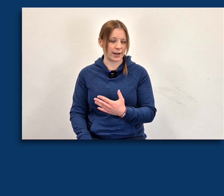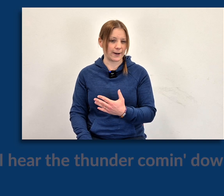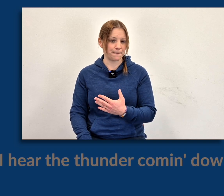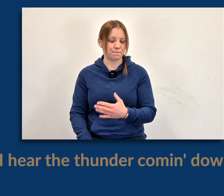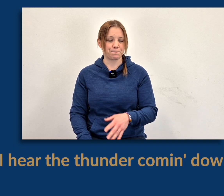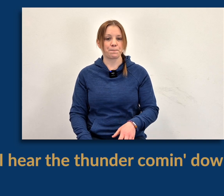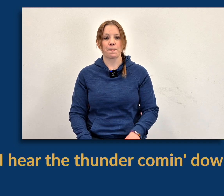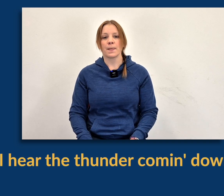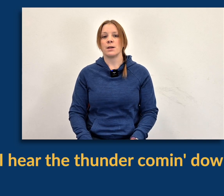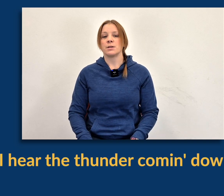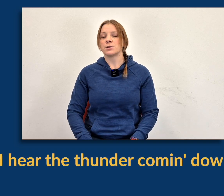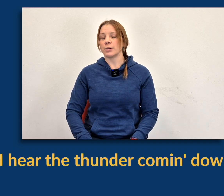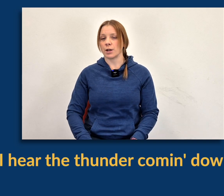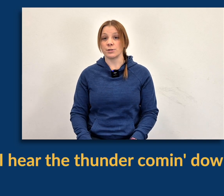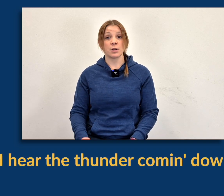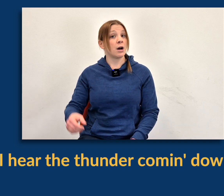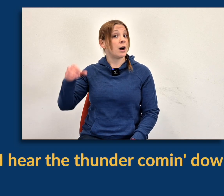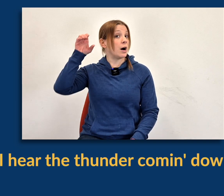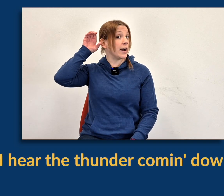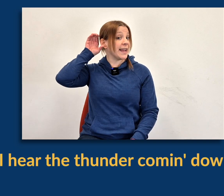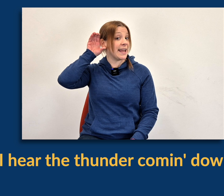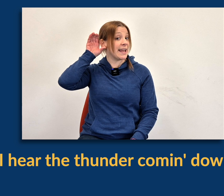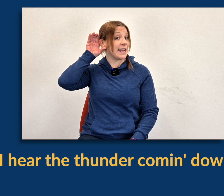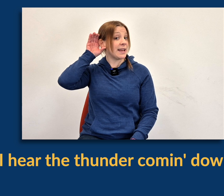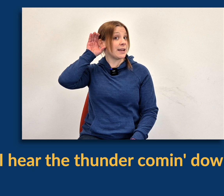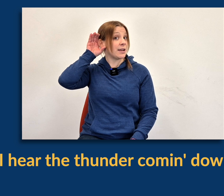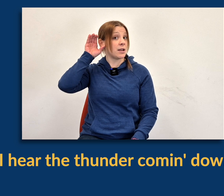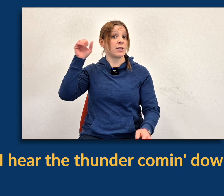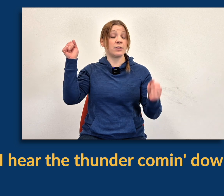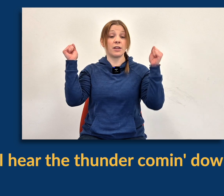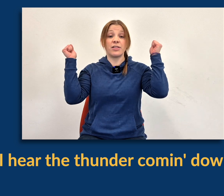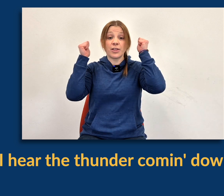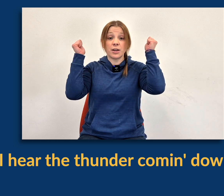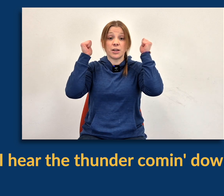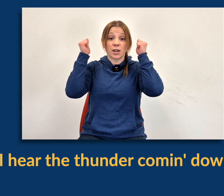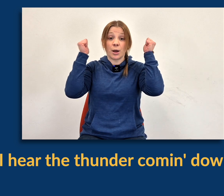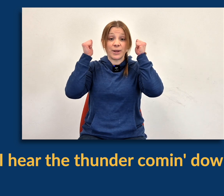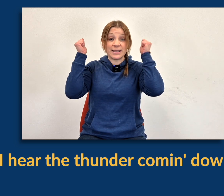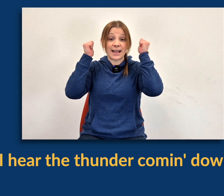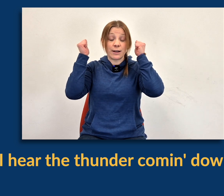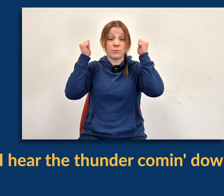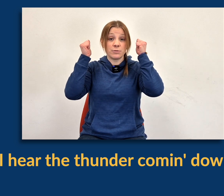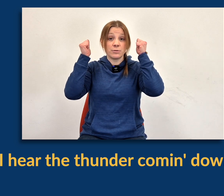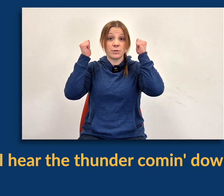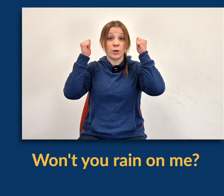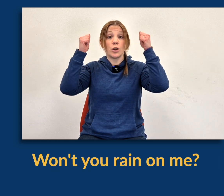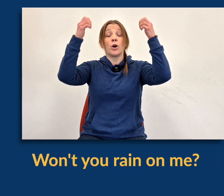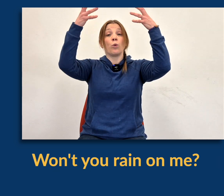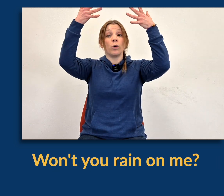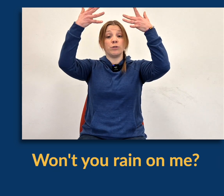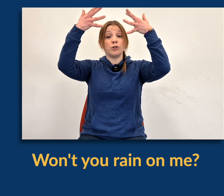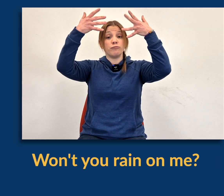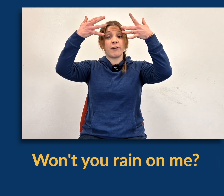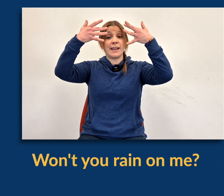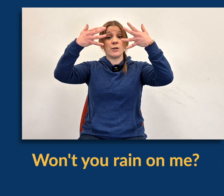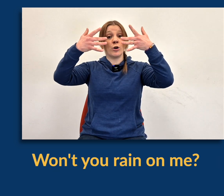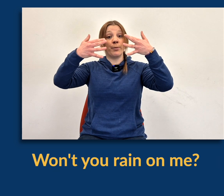now. So it goes, I hear the thunder coming down. Won't you rain on